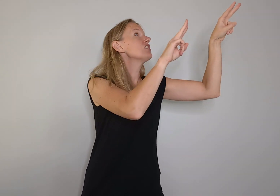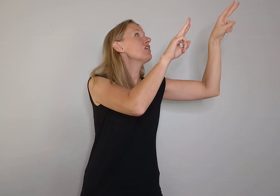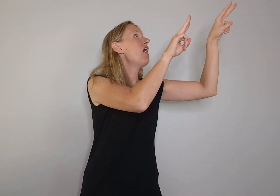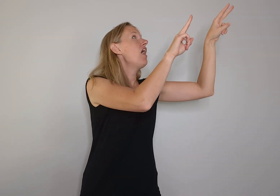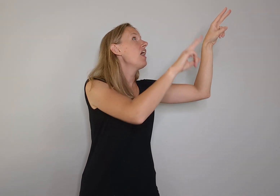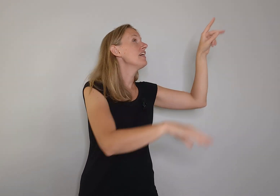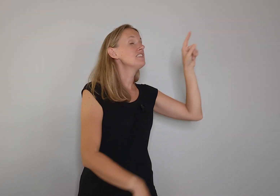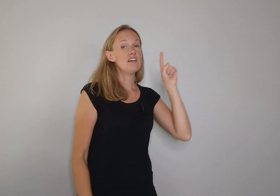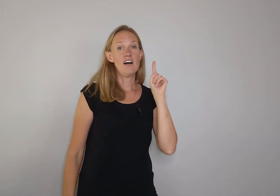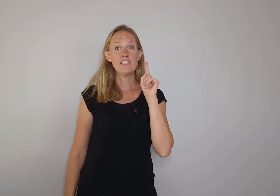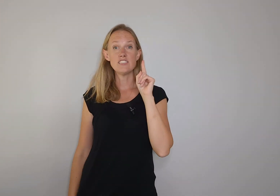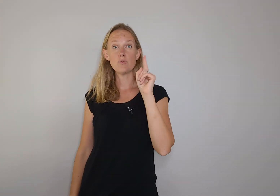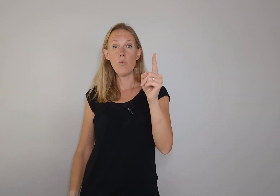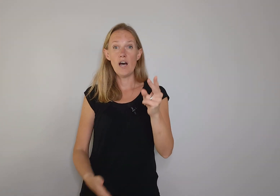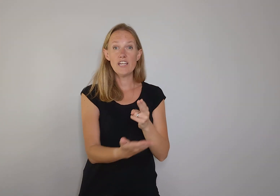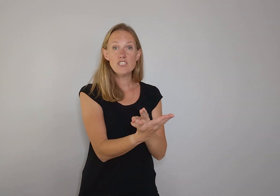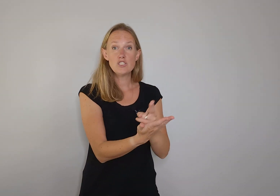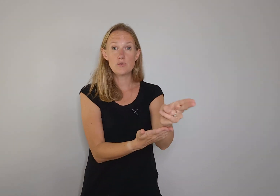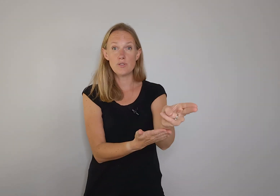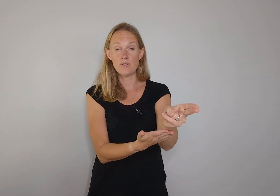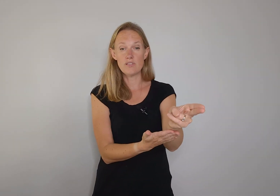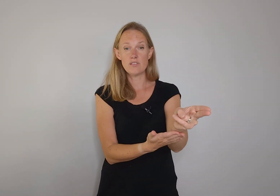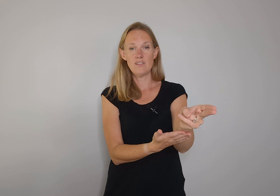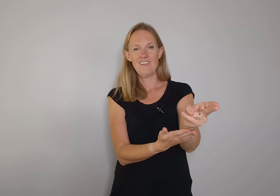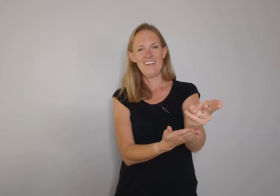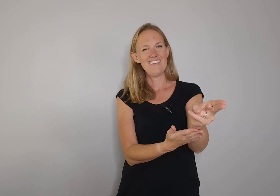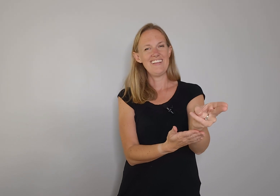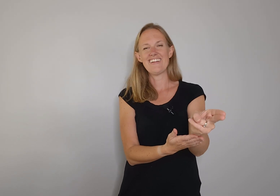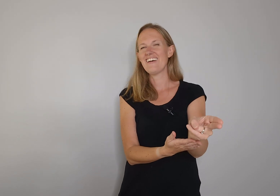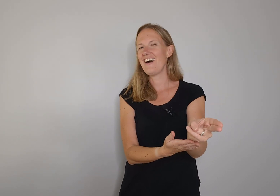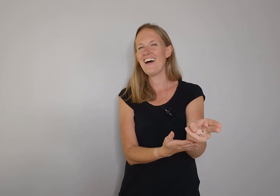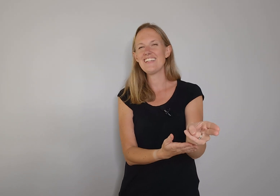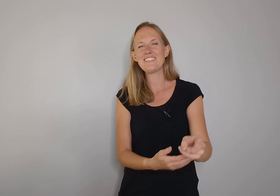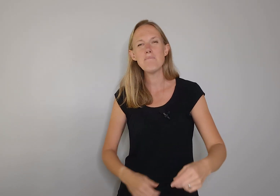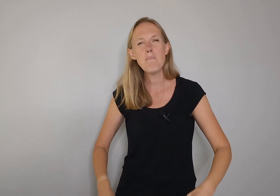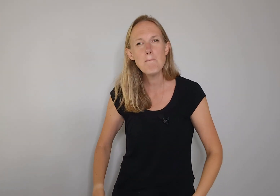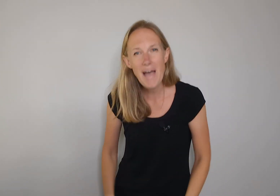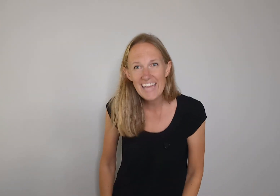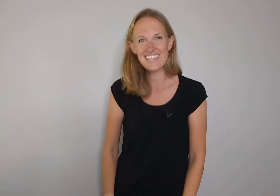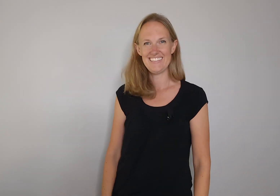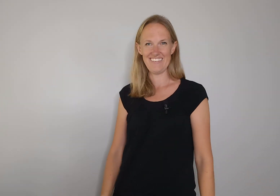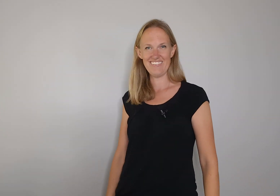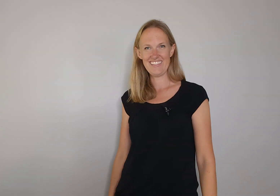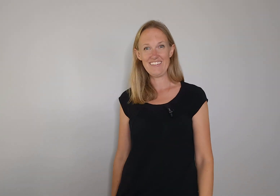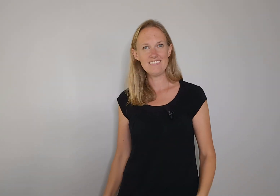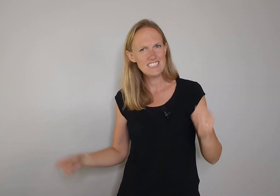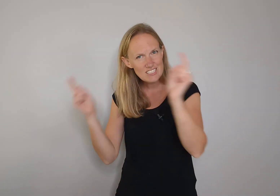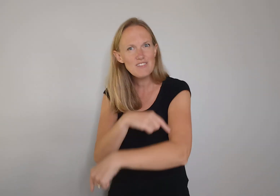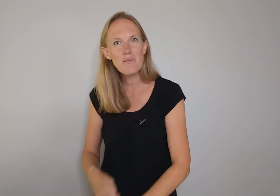your eyes on this one truth. And God is madly in love with you. Did you know